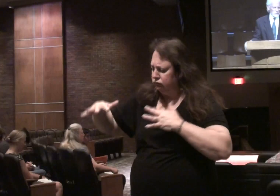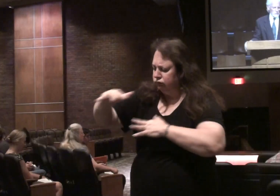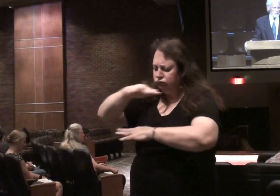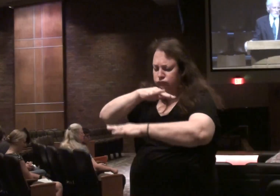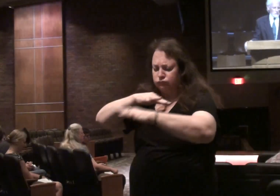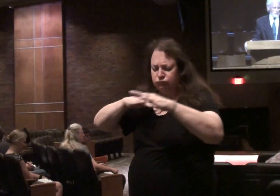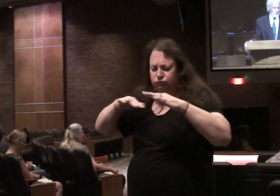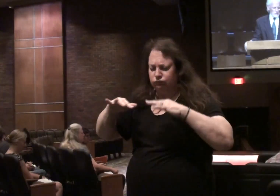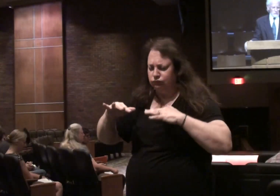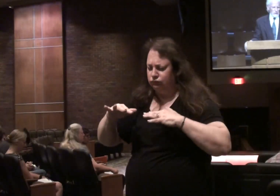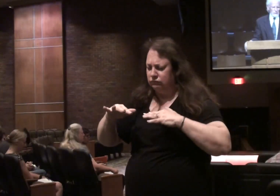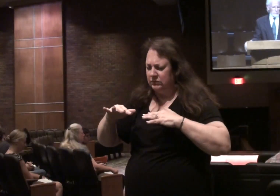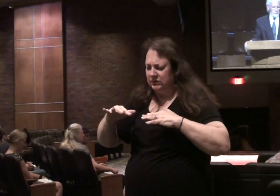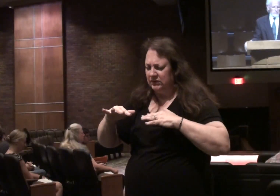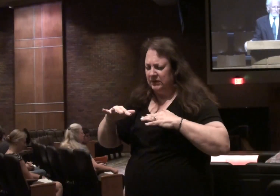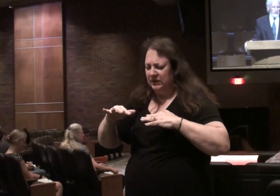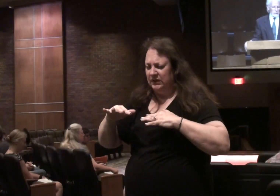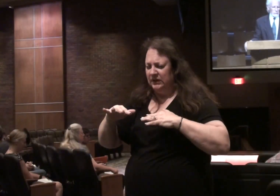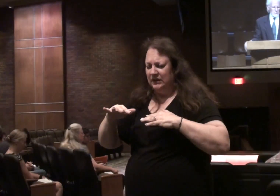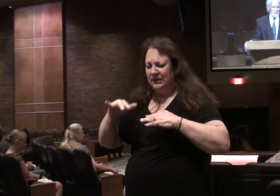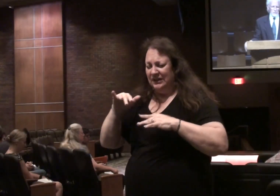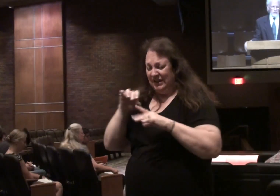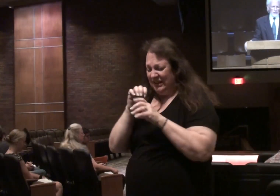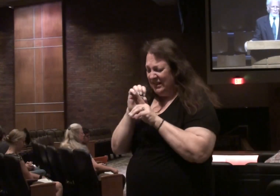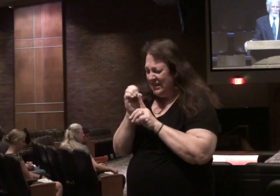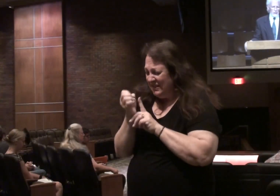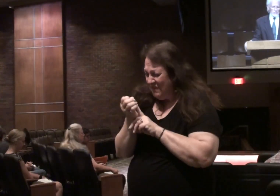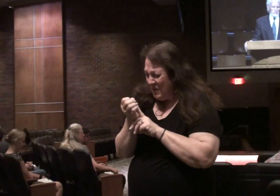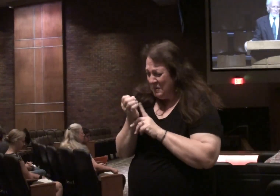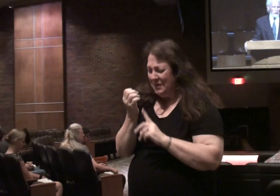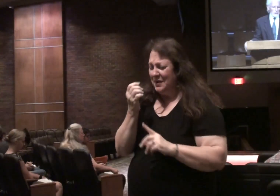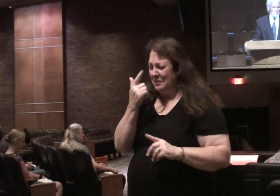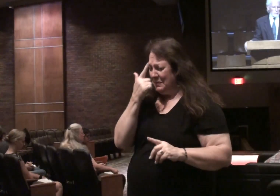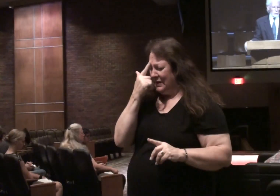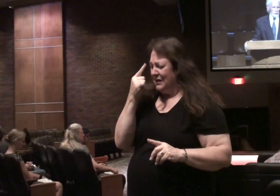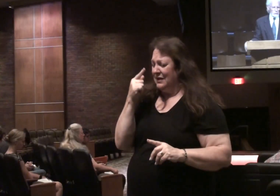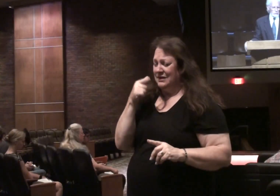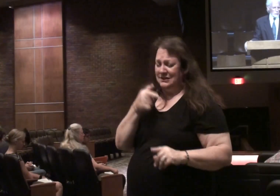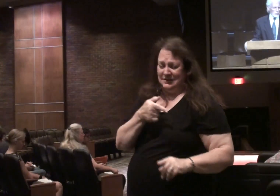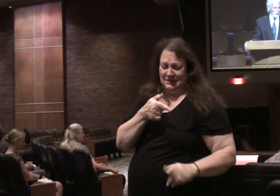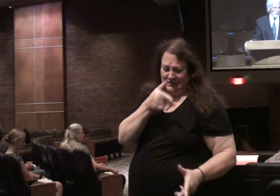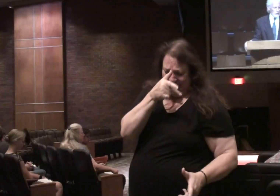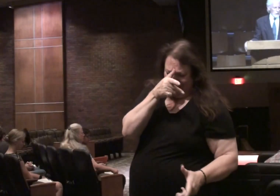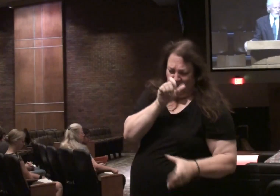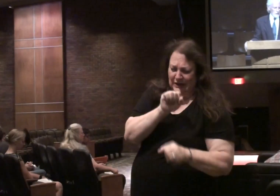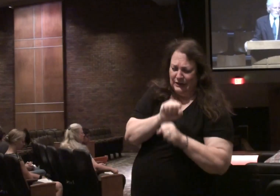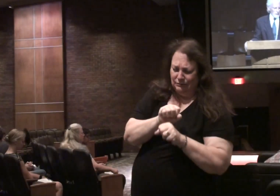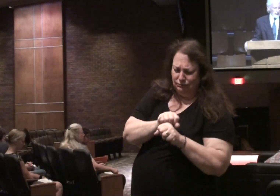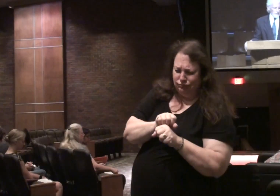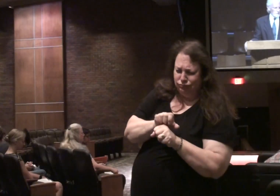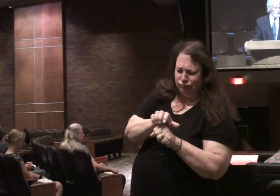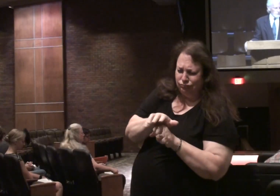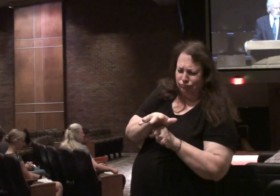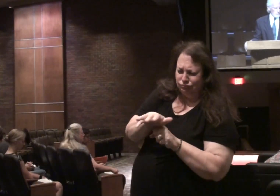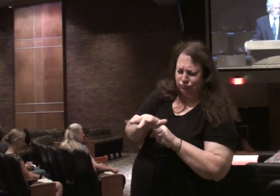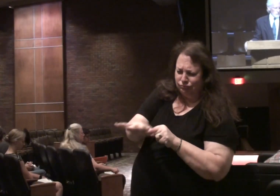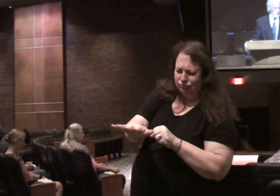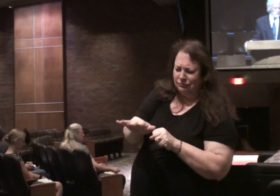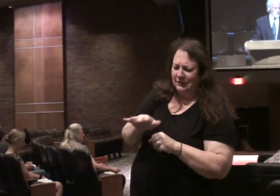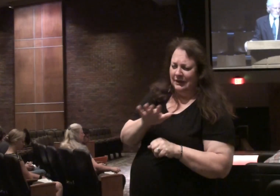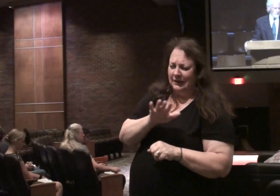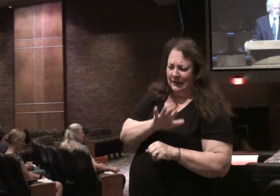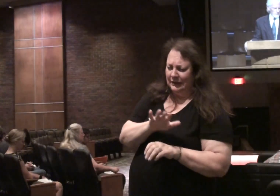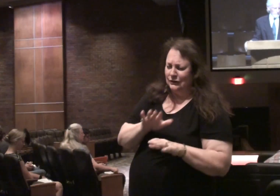us. It's like it's in the environment, and it is because the God of this world is at work in the lives of his